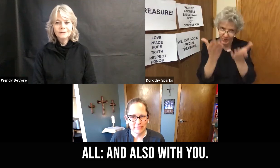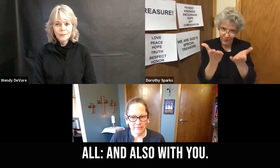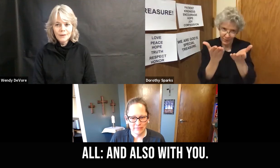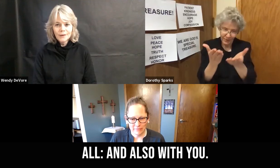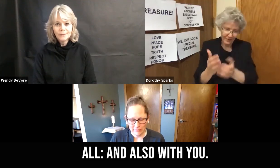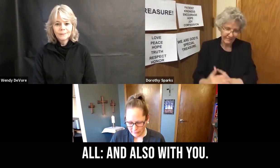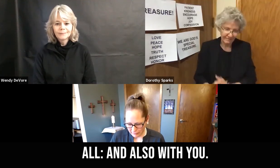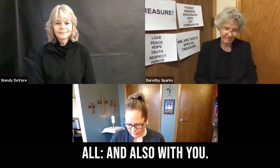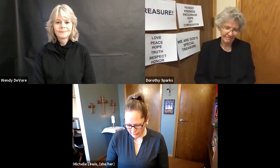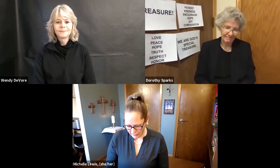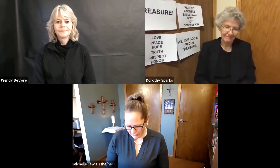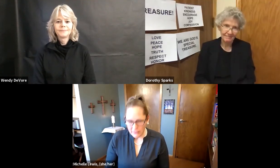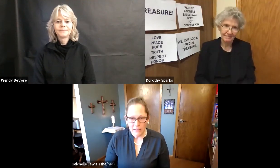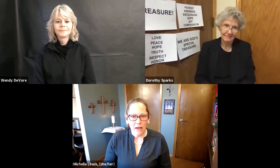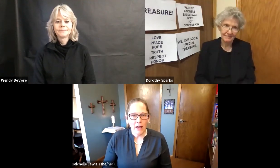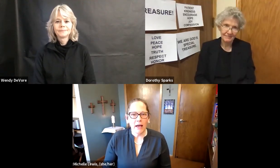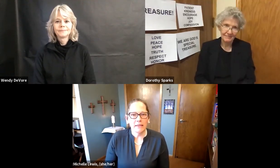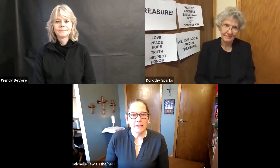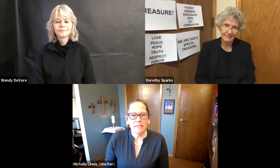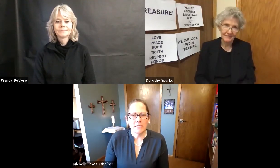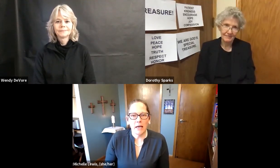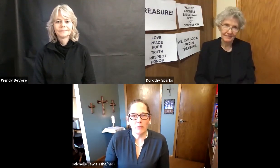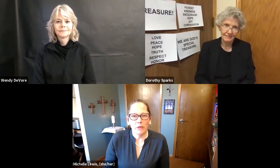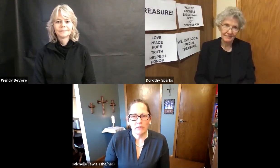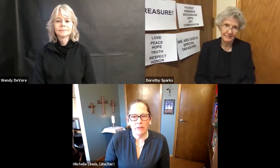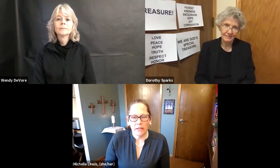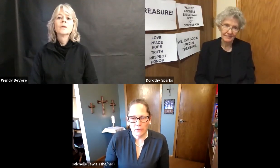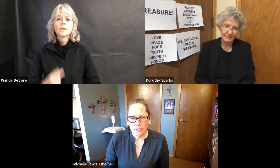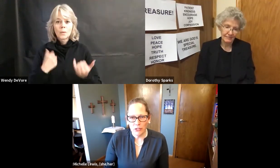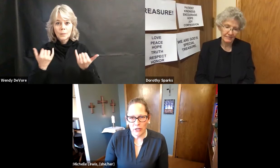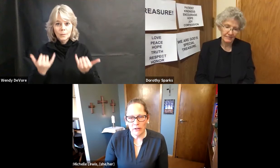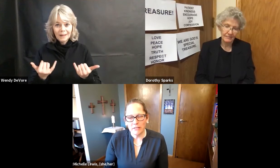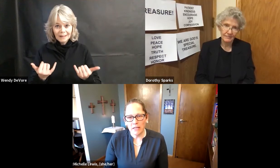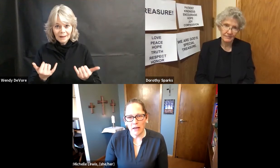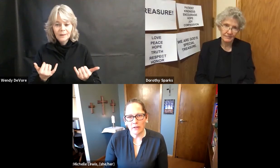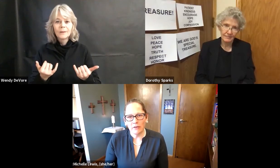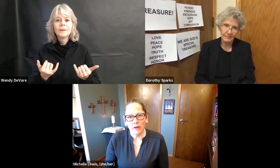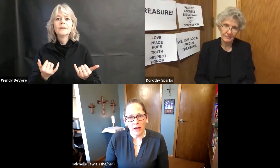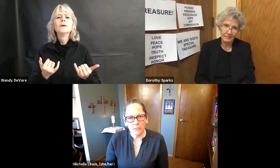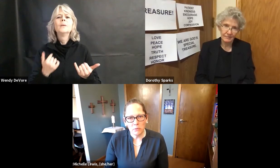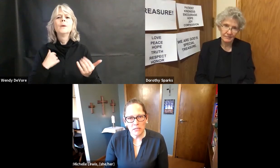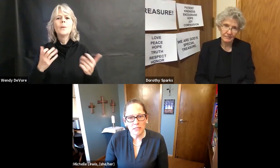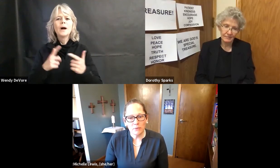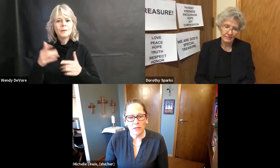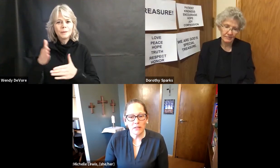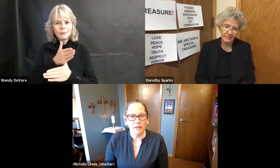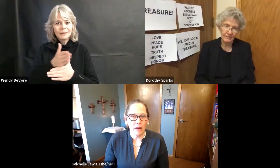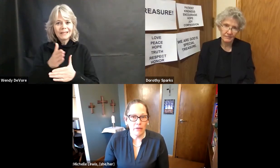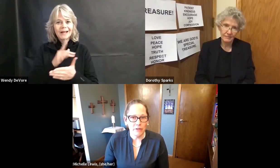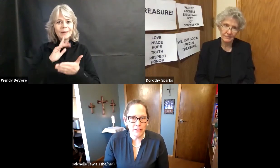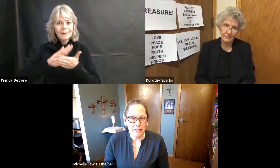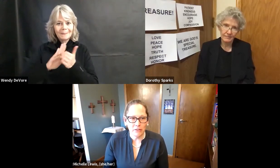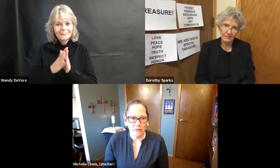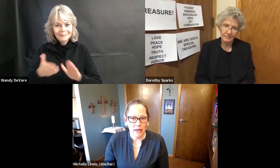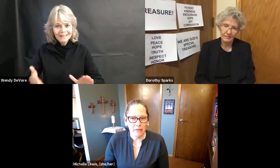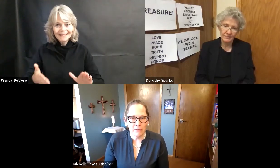And also with you. At this time, we invite you to share a sign of God's peace with